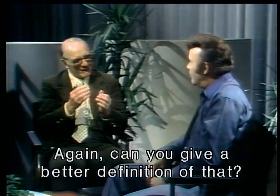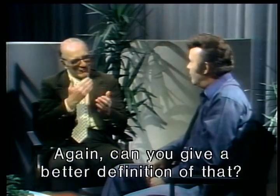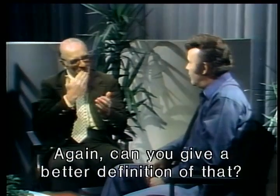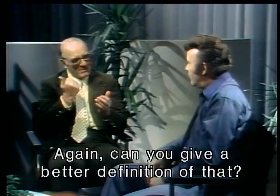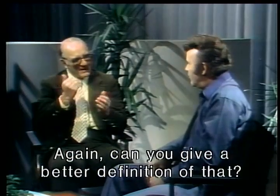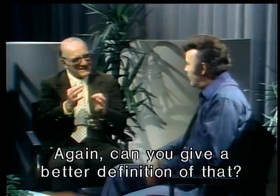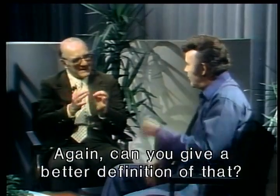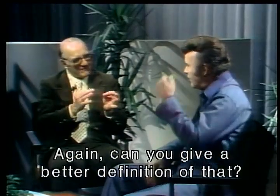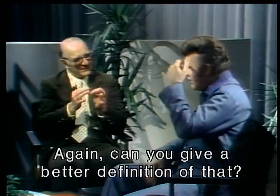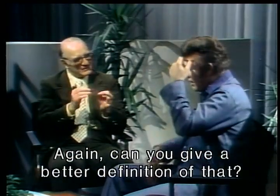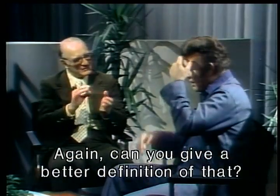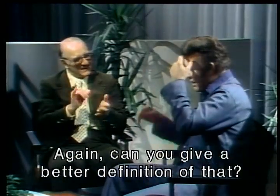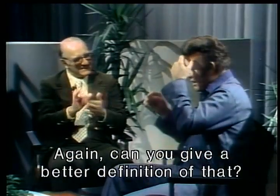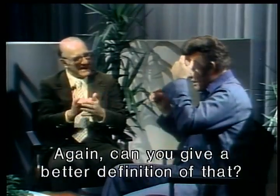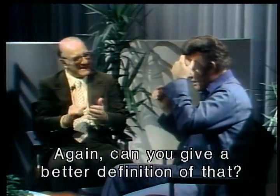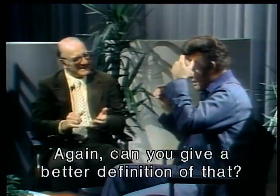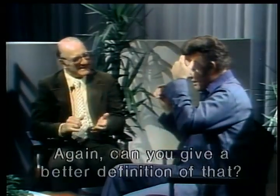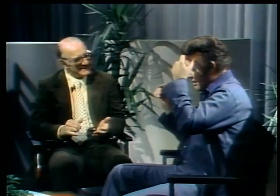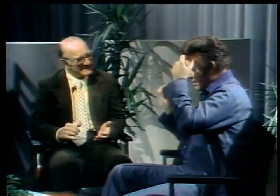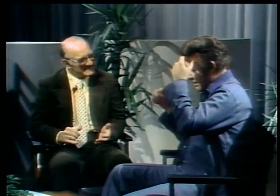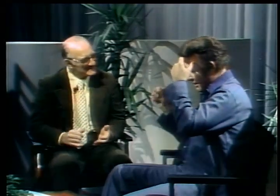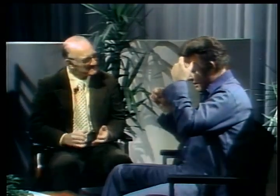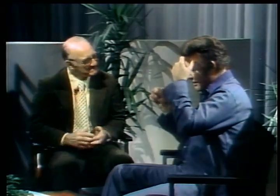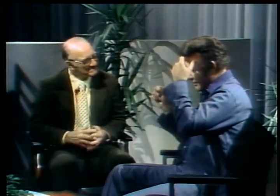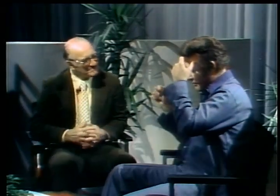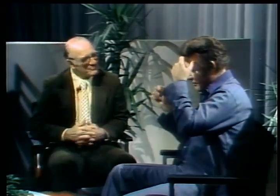a better definition of that?